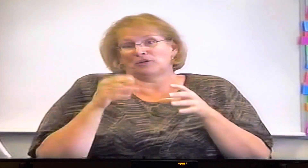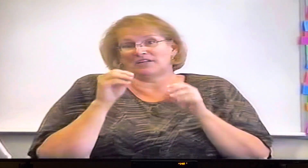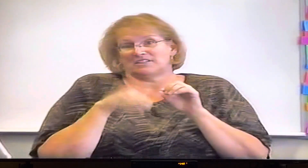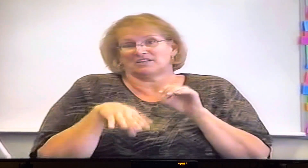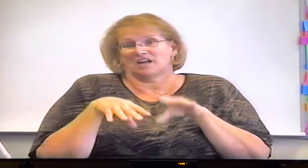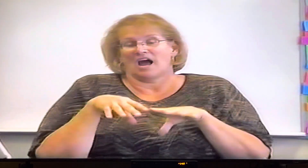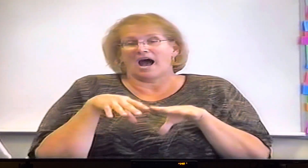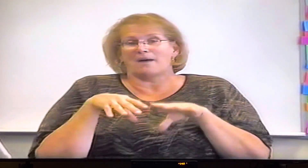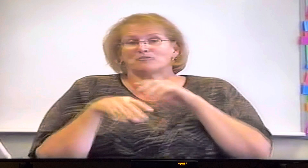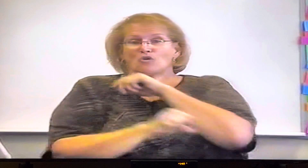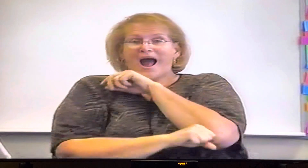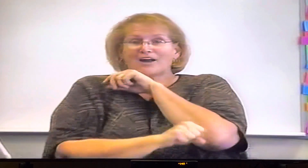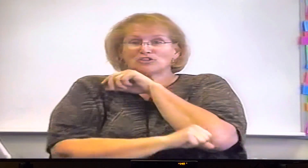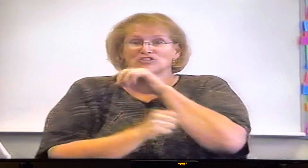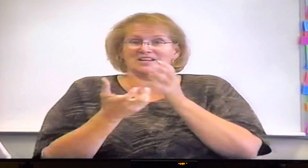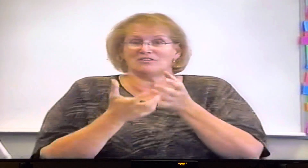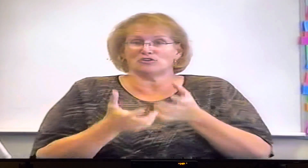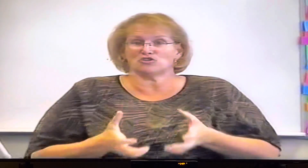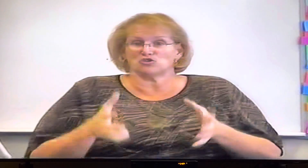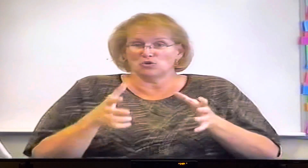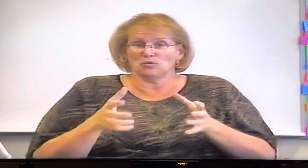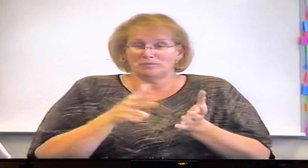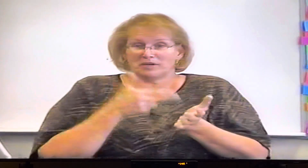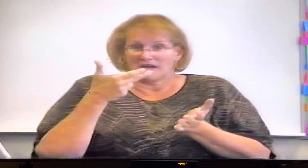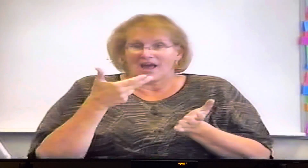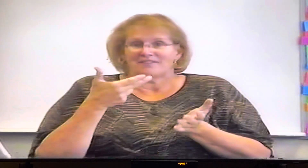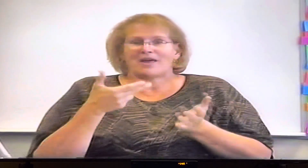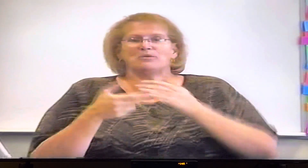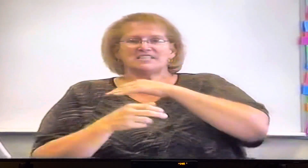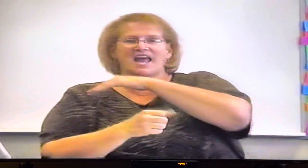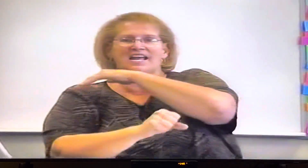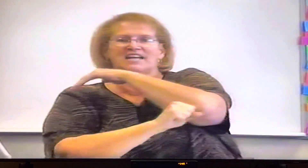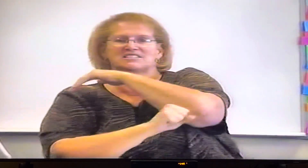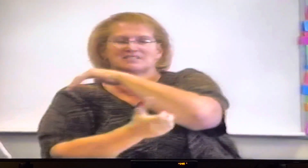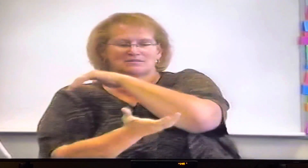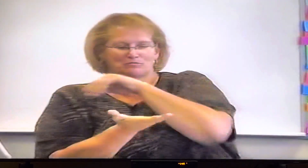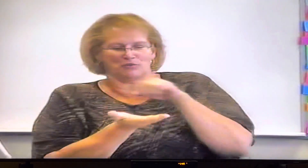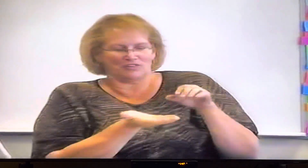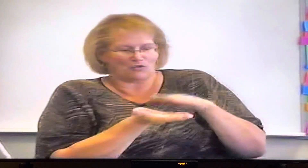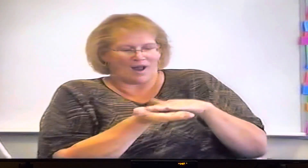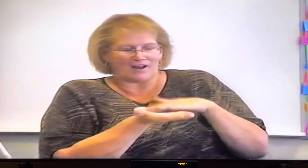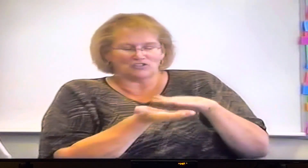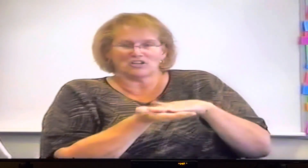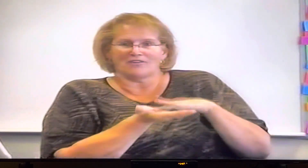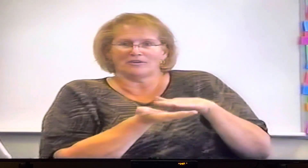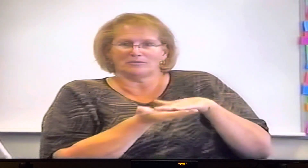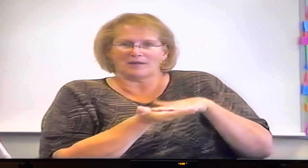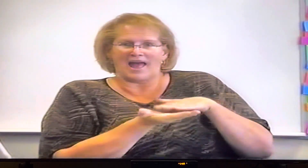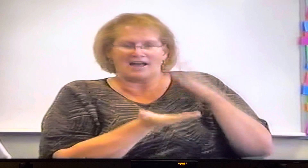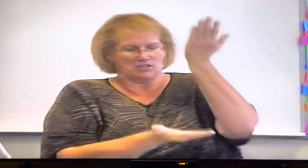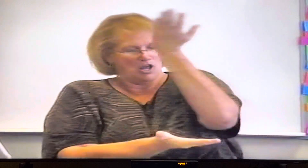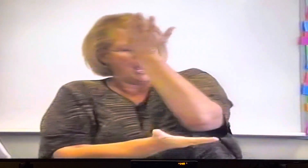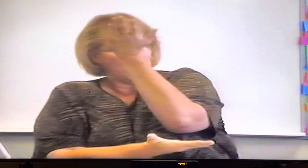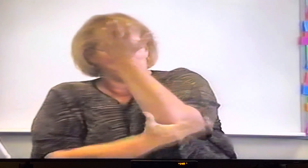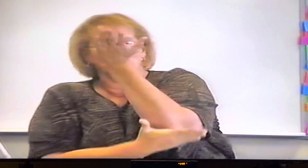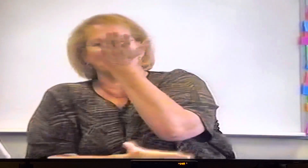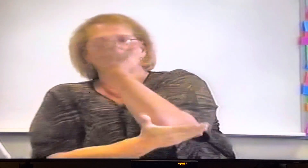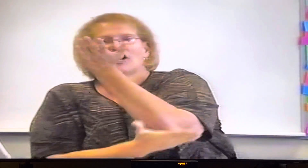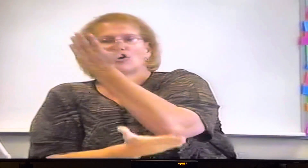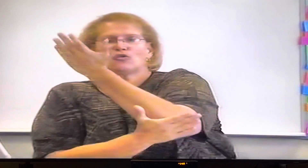put crackers in their soup, they would take and put the crackers on their hand and put them here and